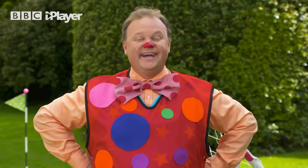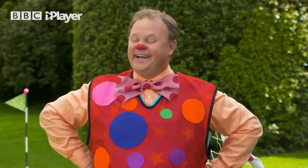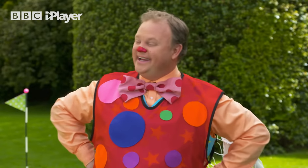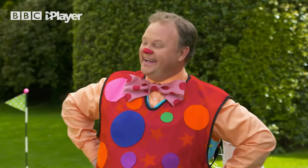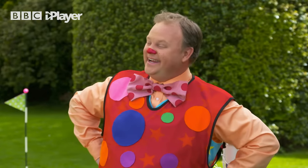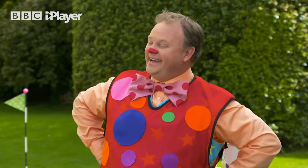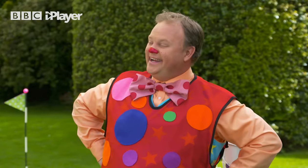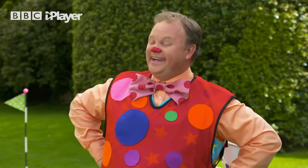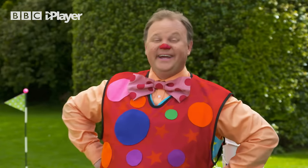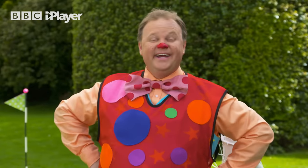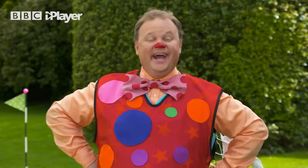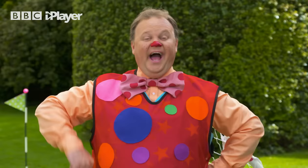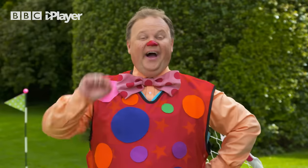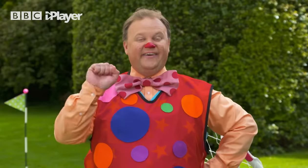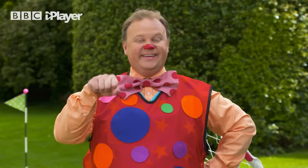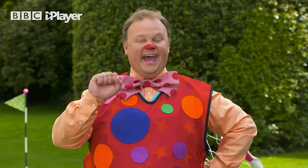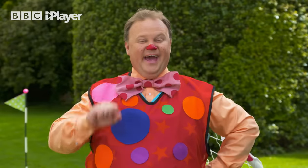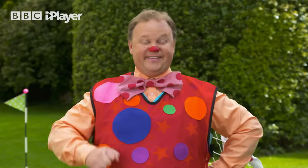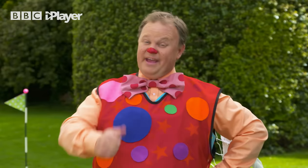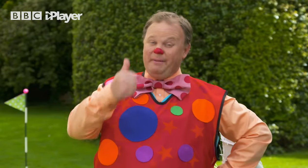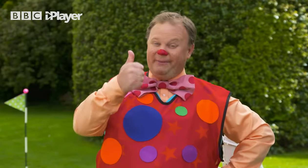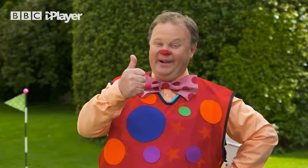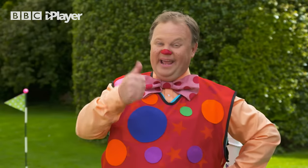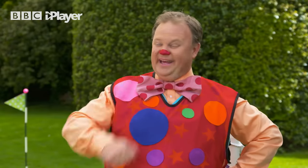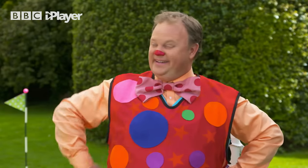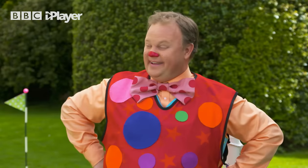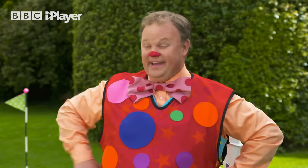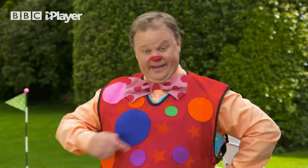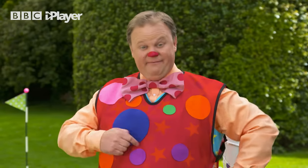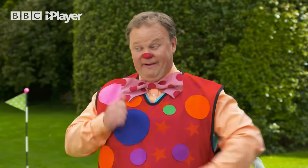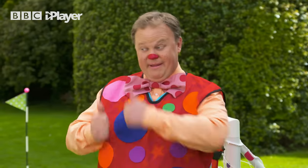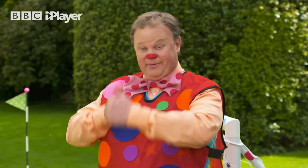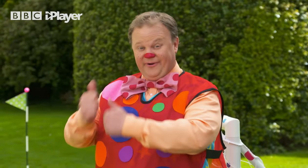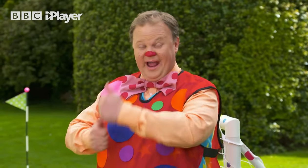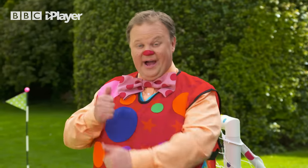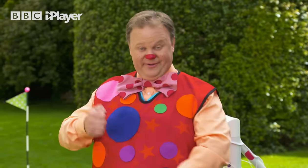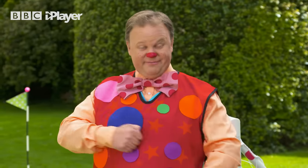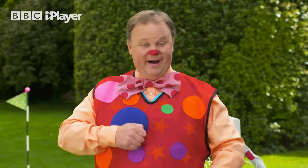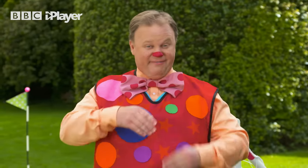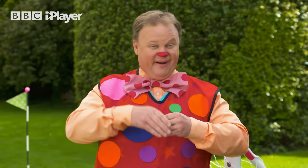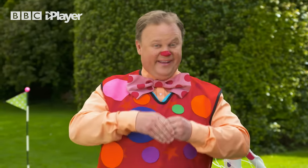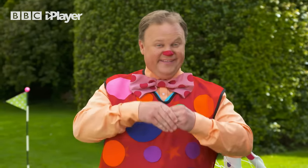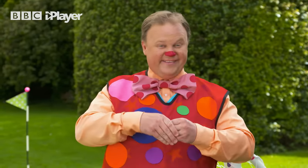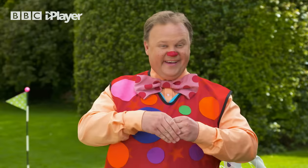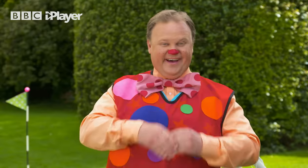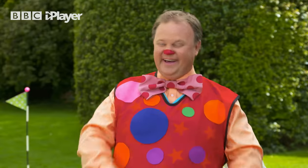your friends, Mr. Tumble? Oh, yes, they were brilliant. I'm very proud of my friends.